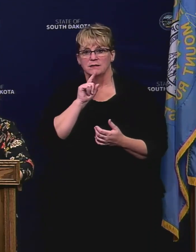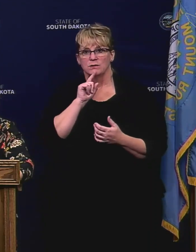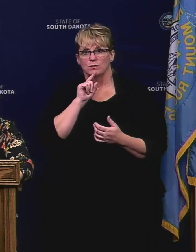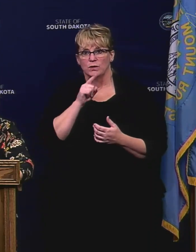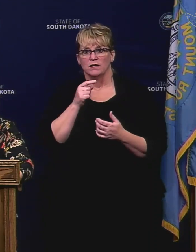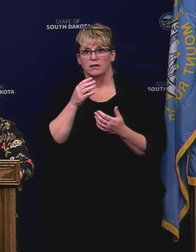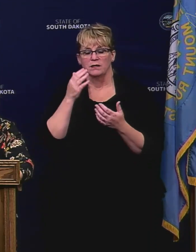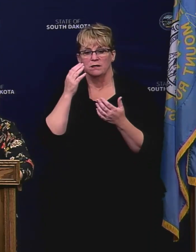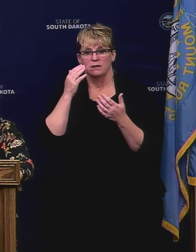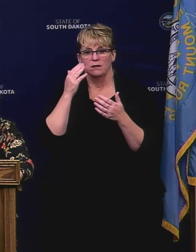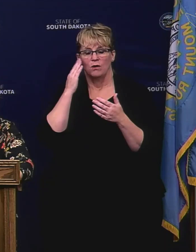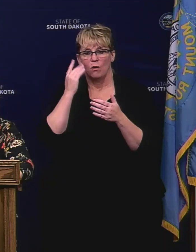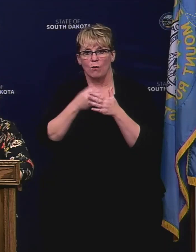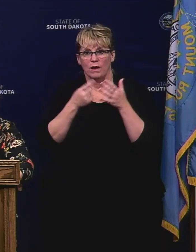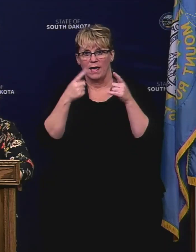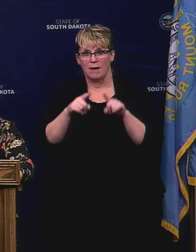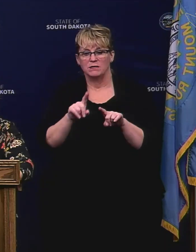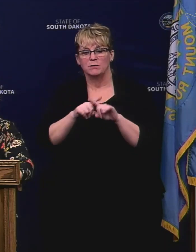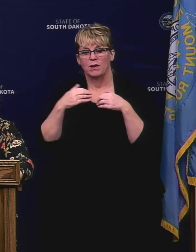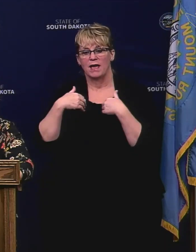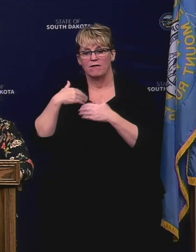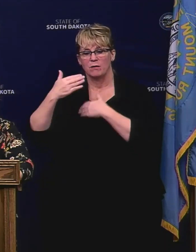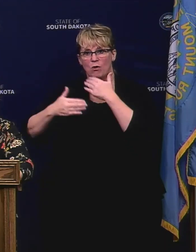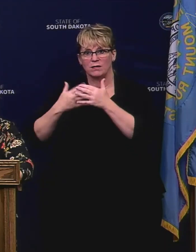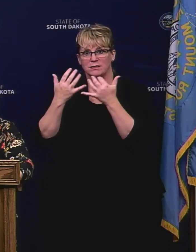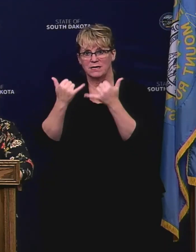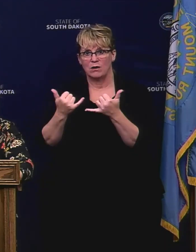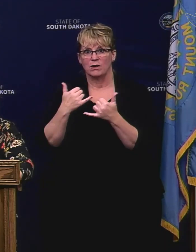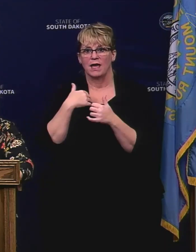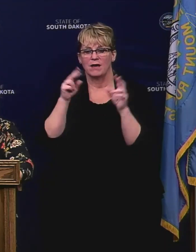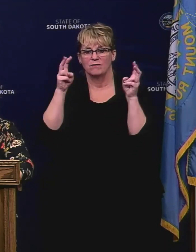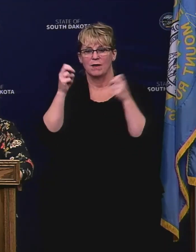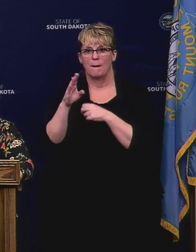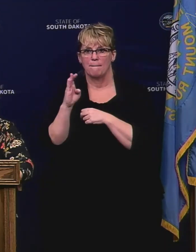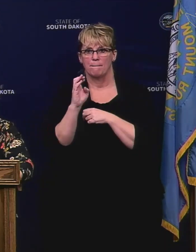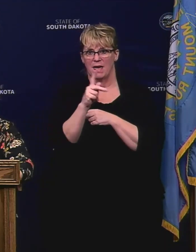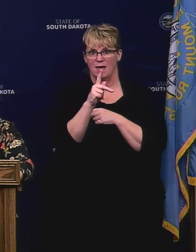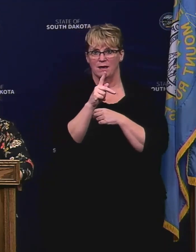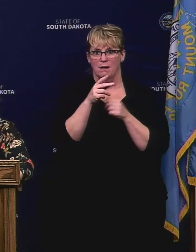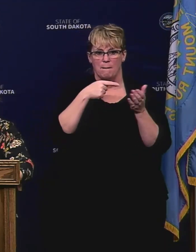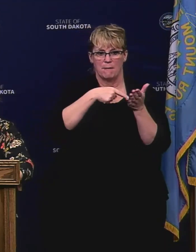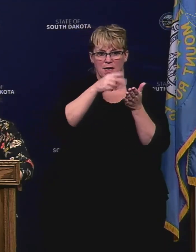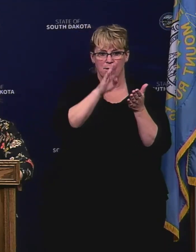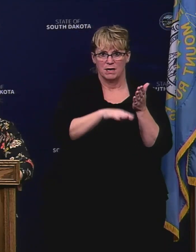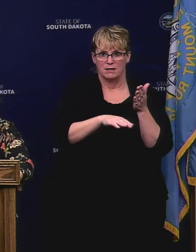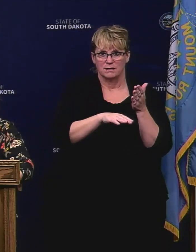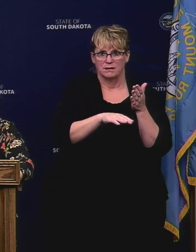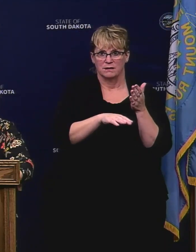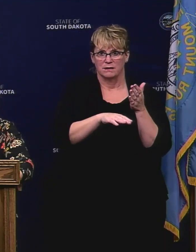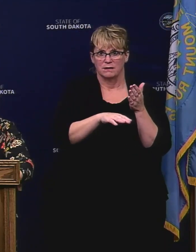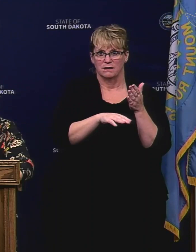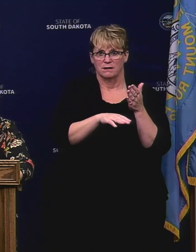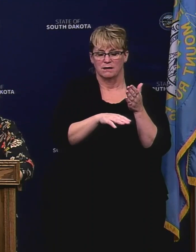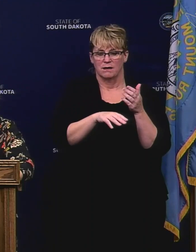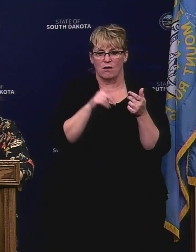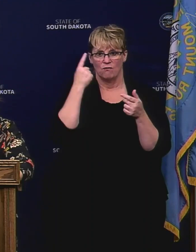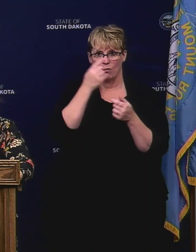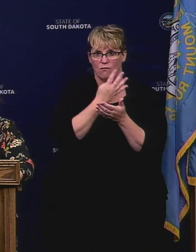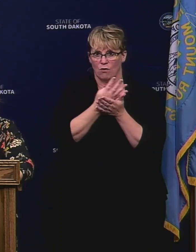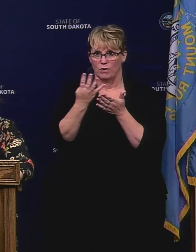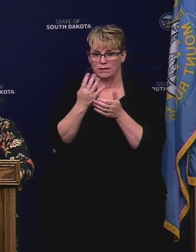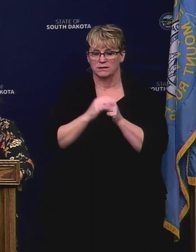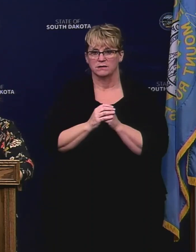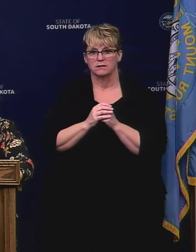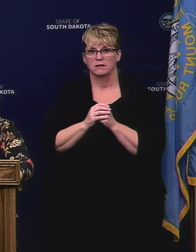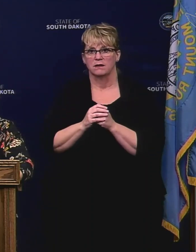we do have the process now in place to request back payments 4 weeks eligibility requirements were met. My ask